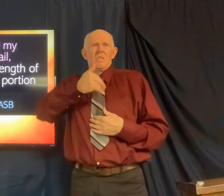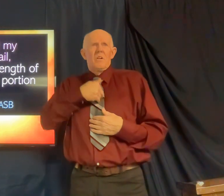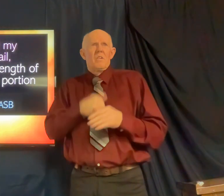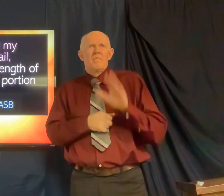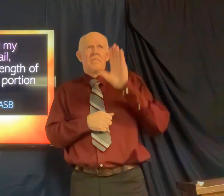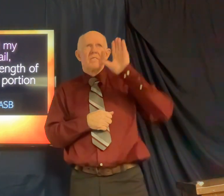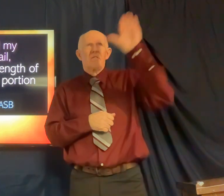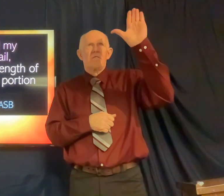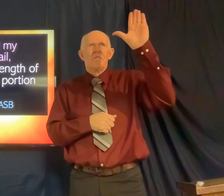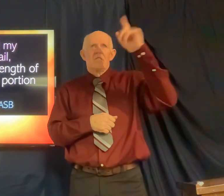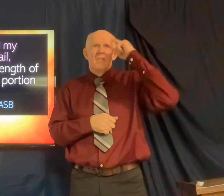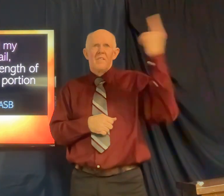my soul forever.